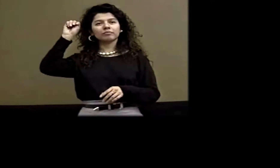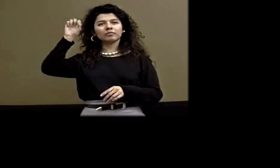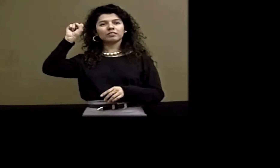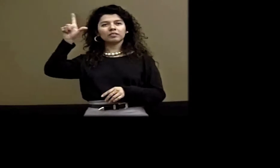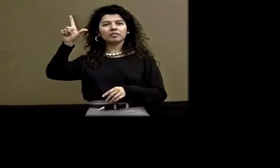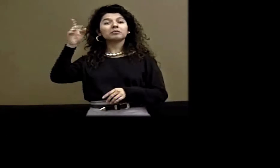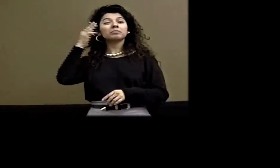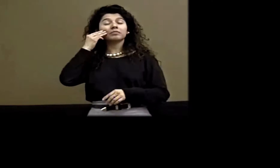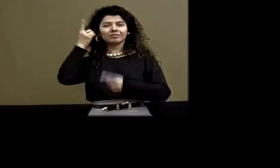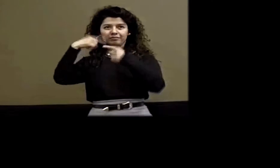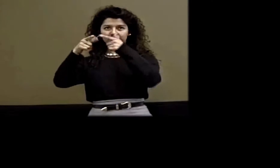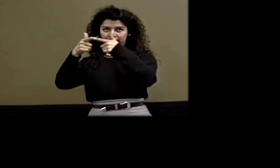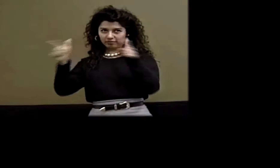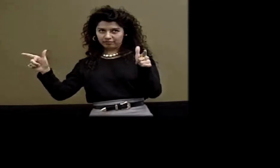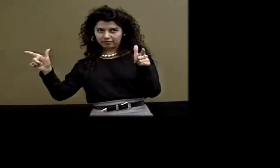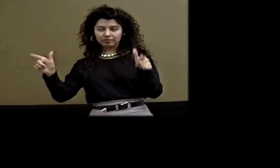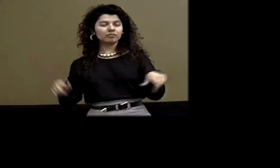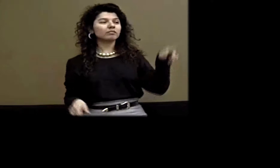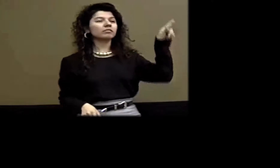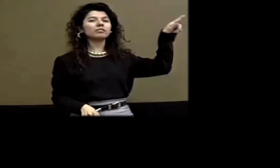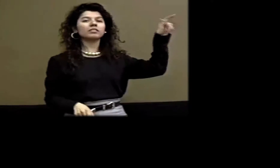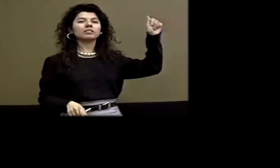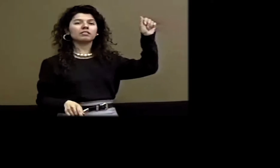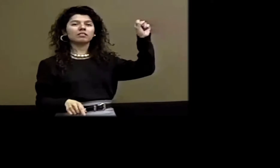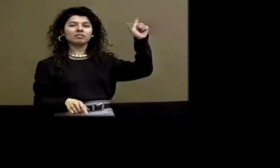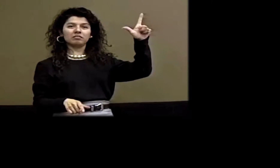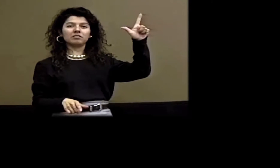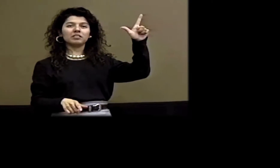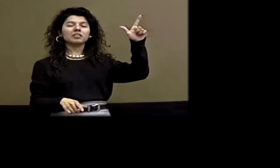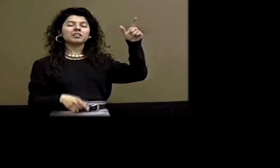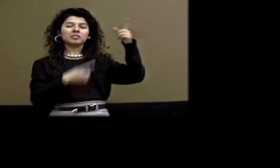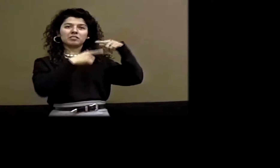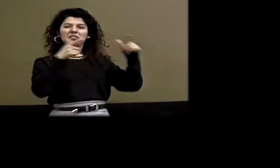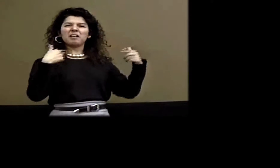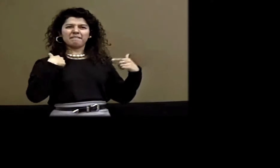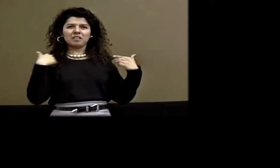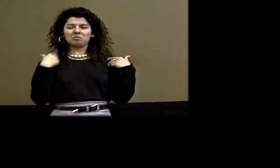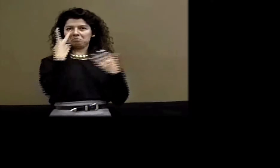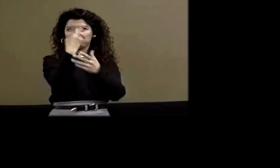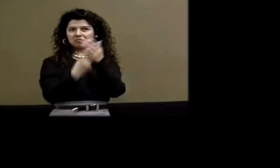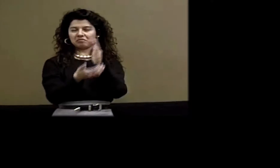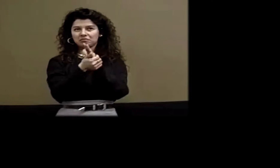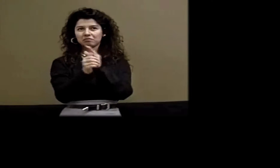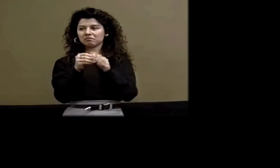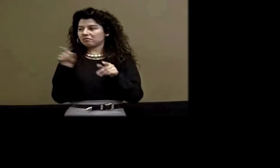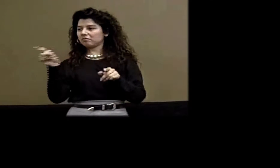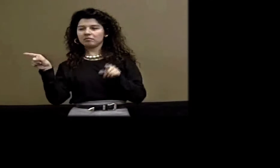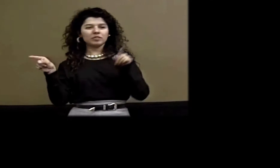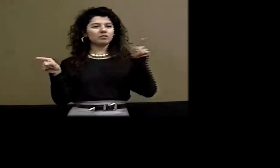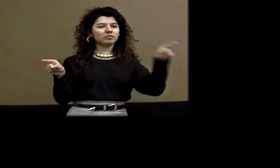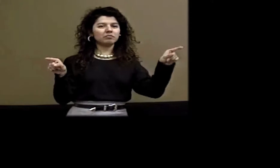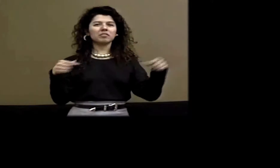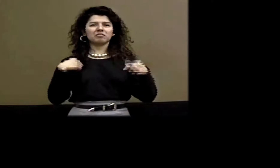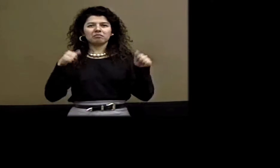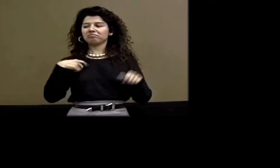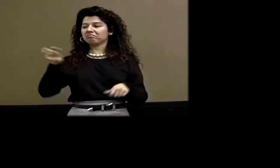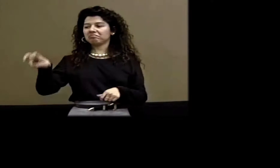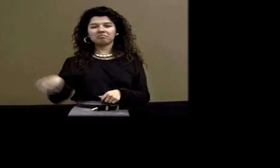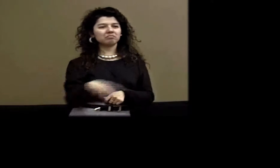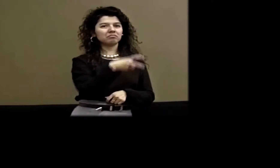Bilingualism is when you know two languages. For example, I have knowledge in Mexican Sign Language and American Sign Language. I'm skilled in both of these languages and able to switch